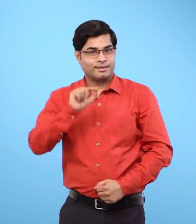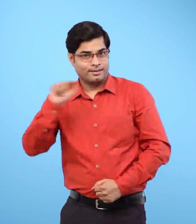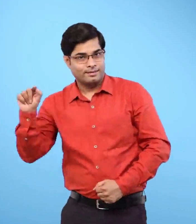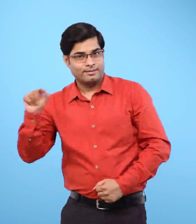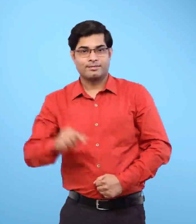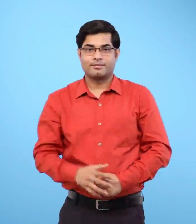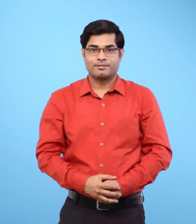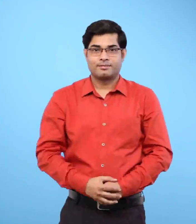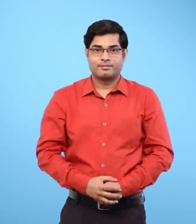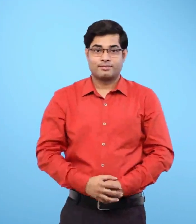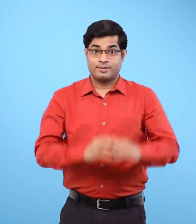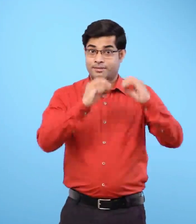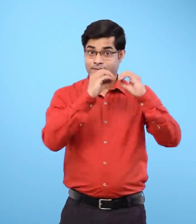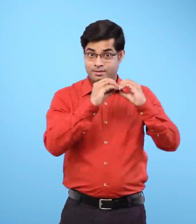Dash. B.